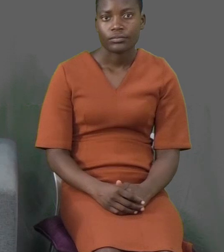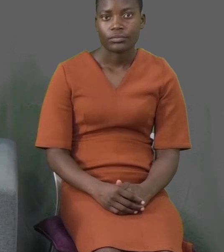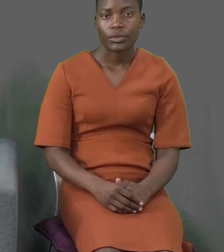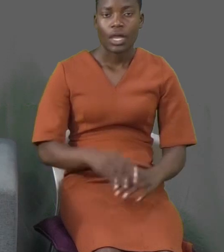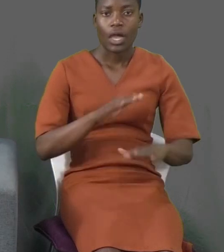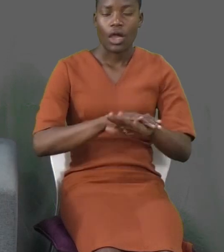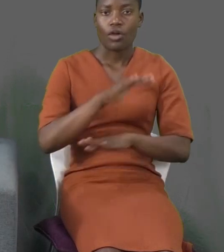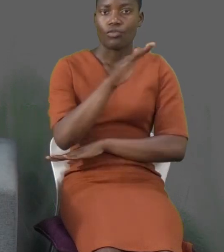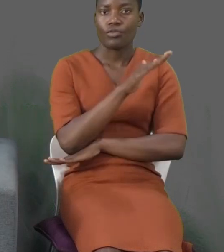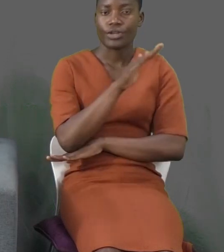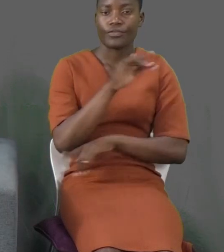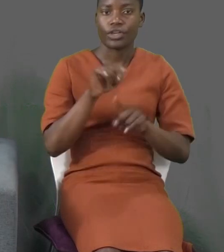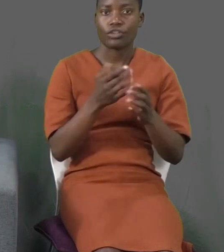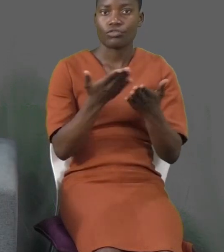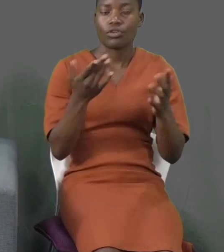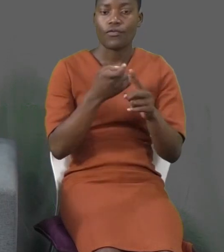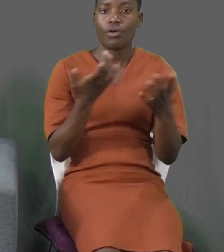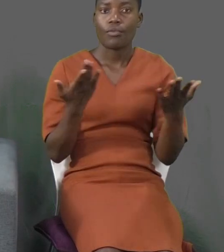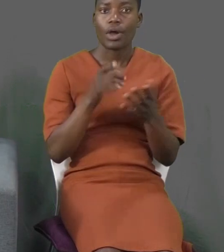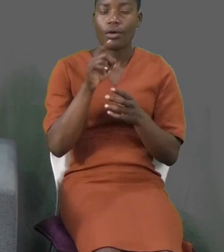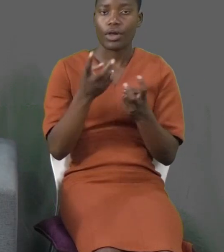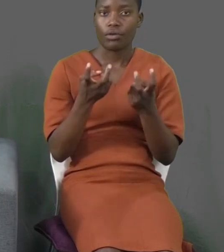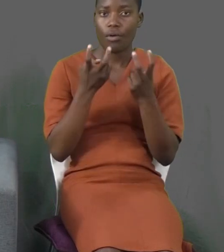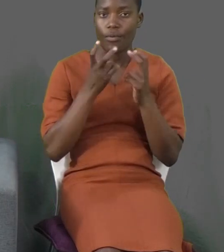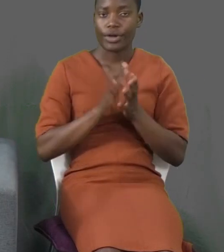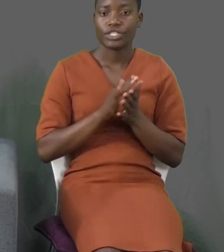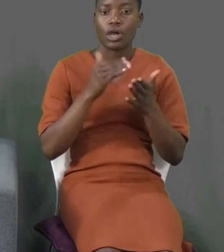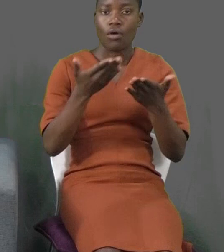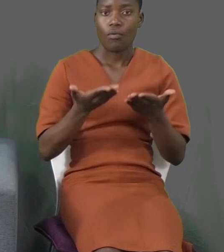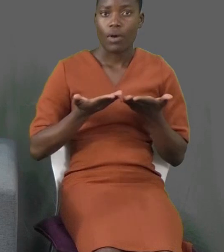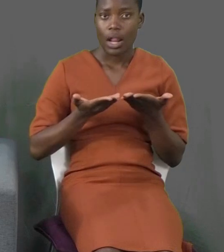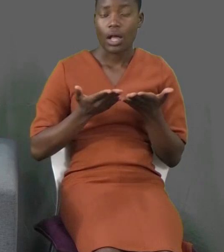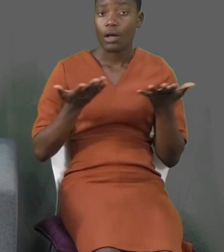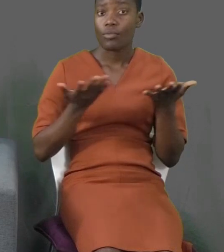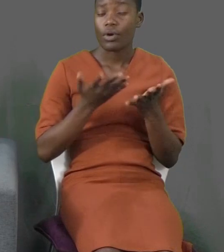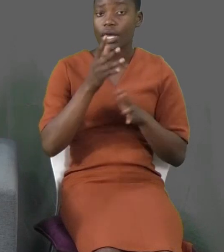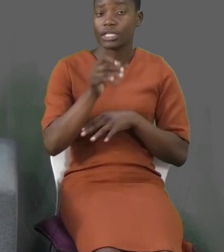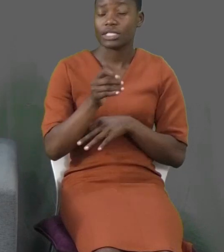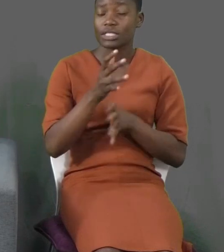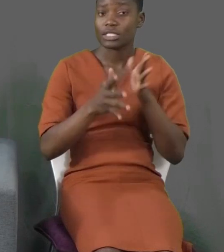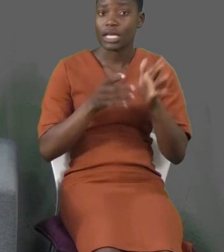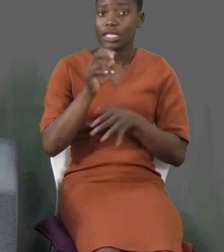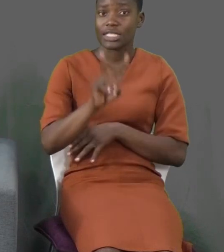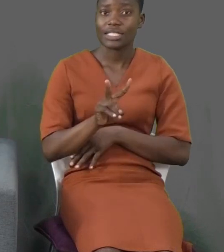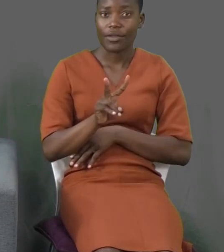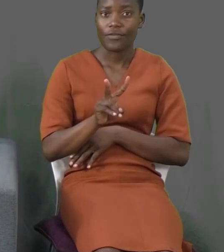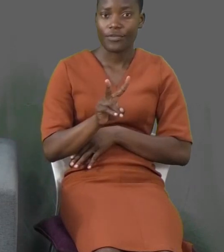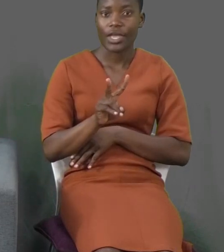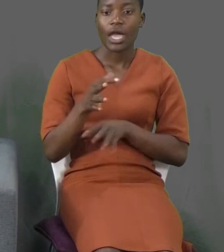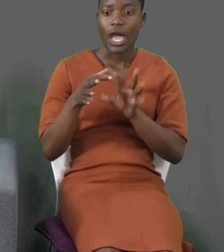And a very good evening to you wherever you are tuned in from. Karibu sana kwenye Science Zaquetu.